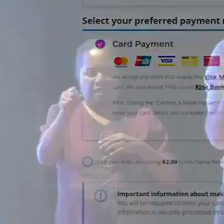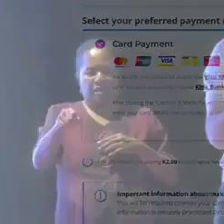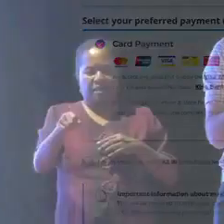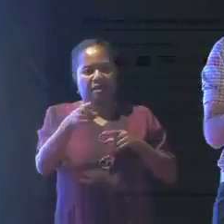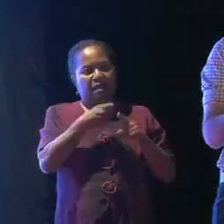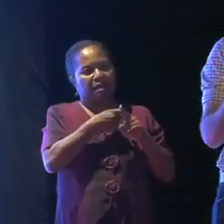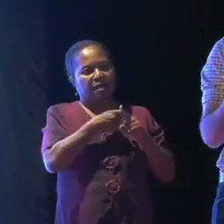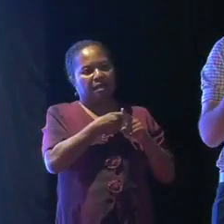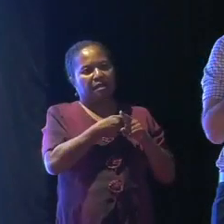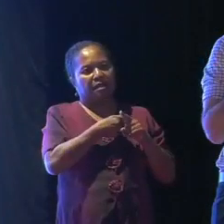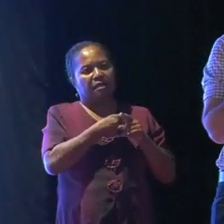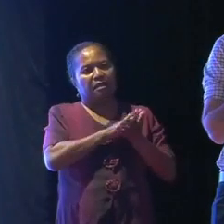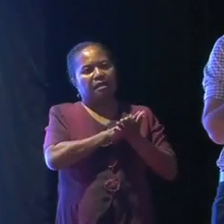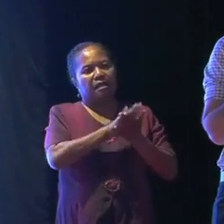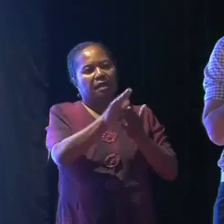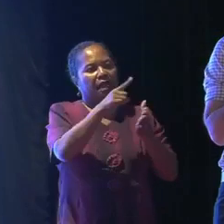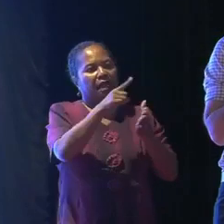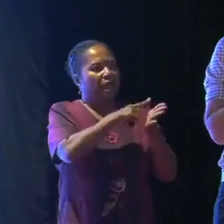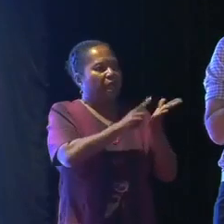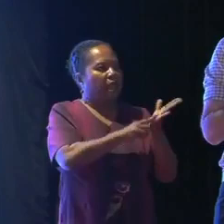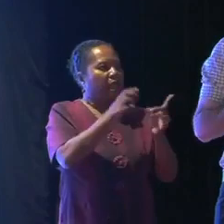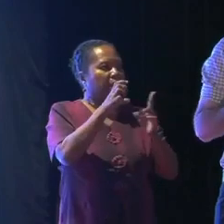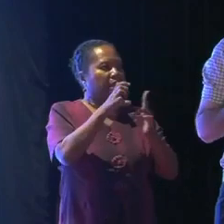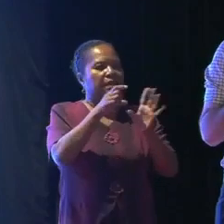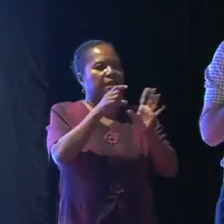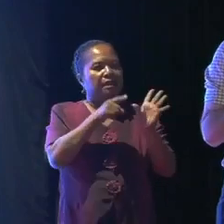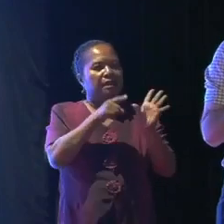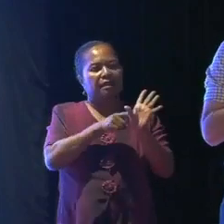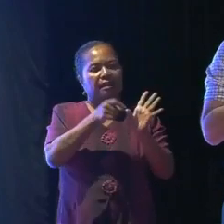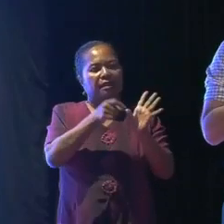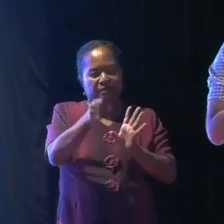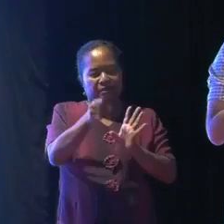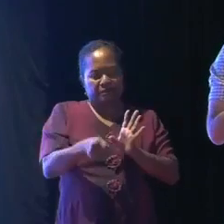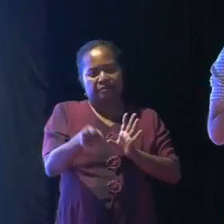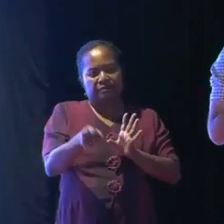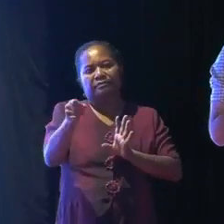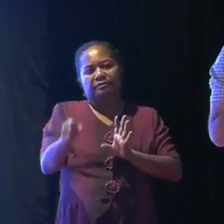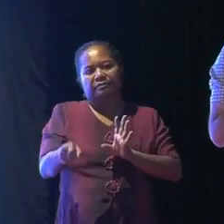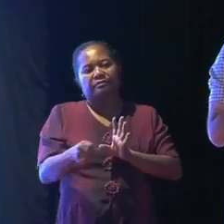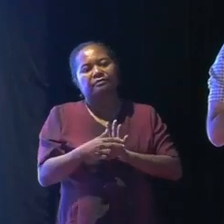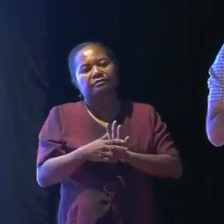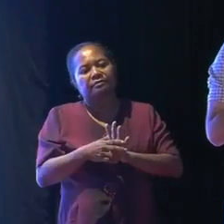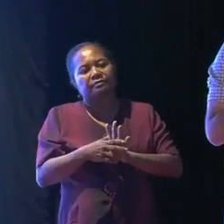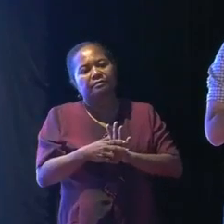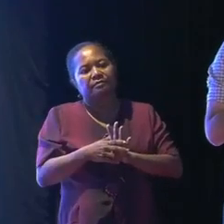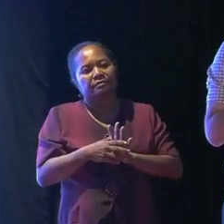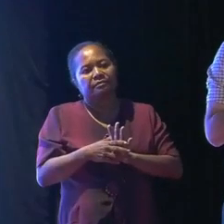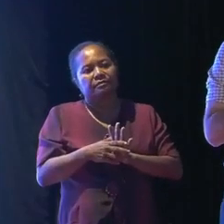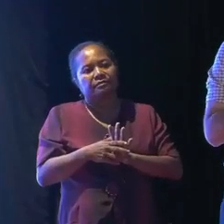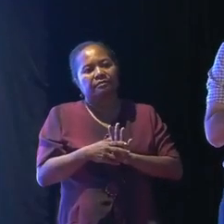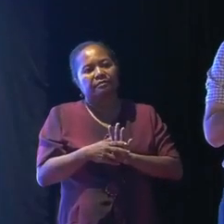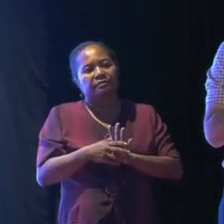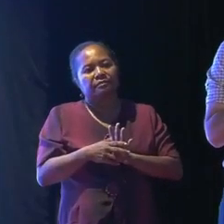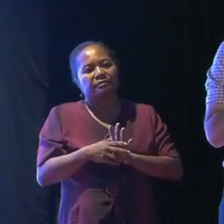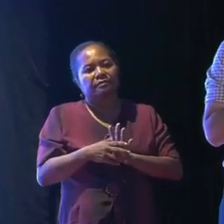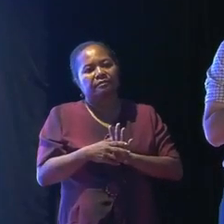Bank Handy Card, and the ANZ Bank Card. And I'm certain in the near future, we will also be able